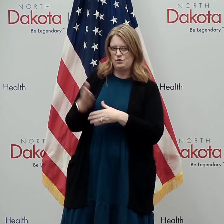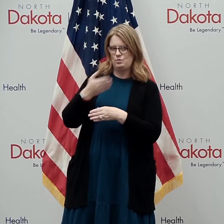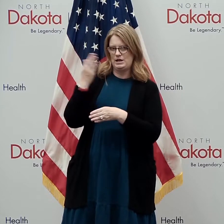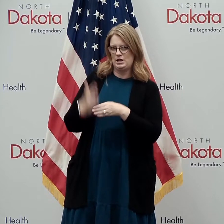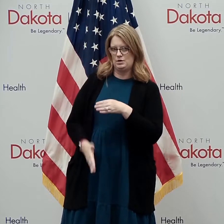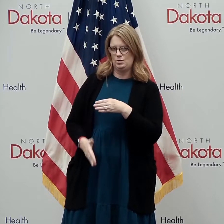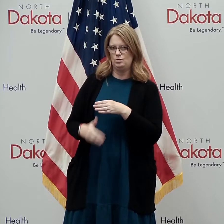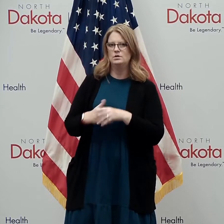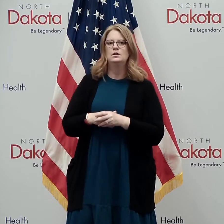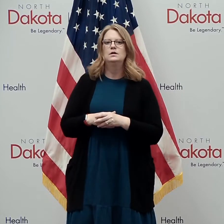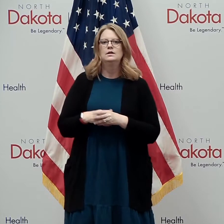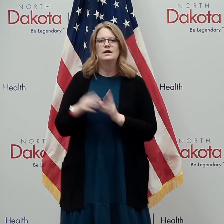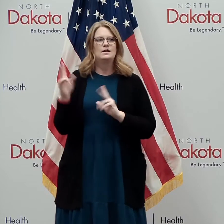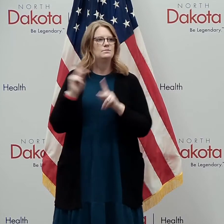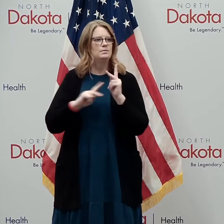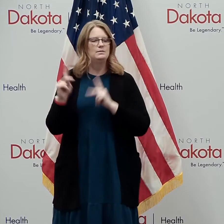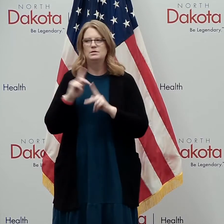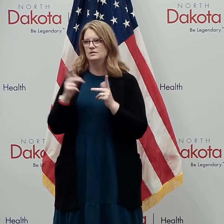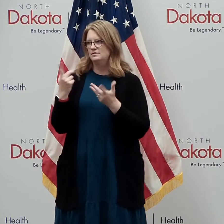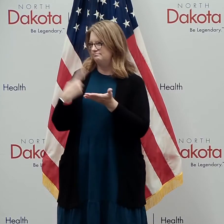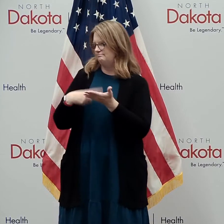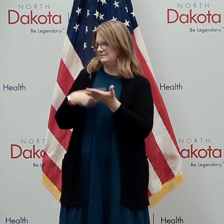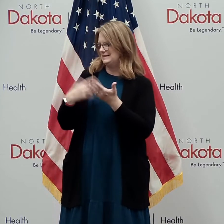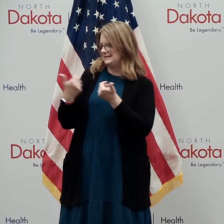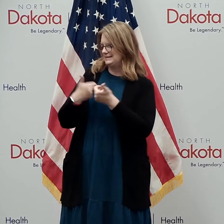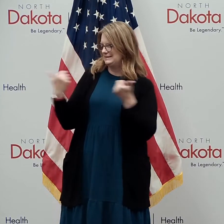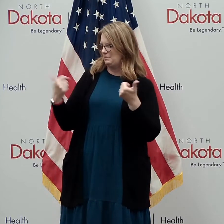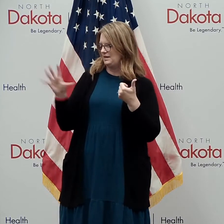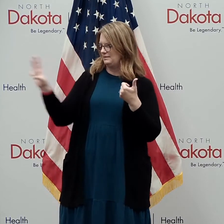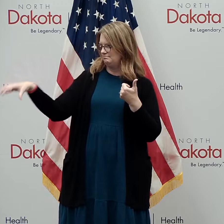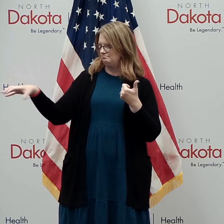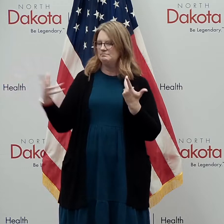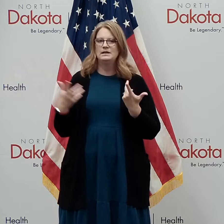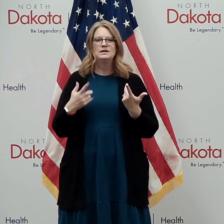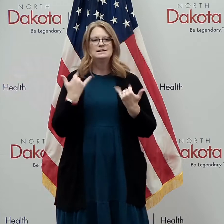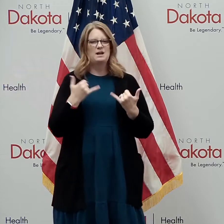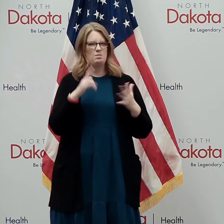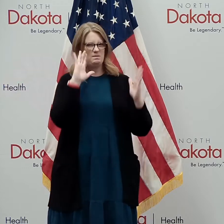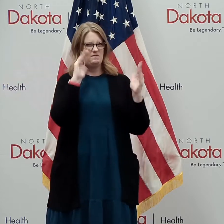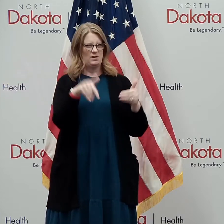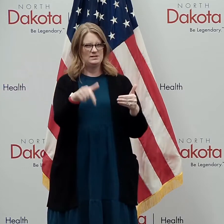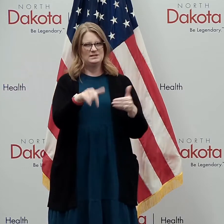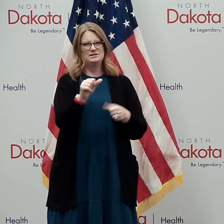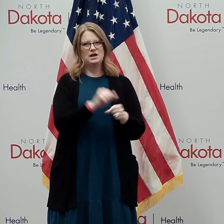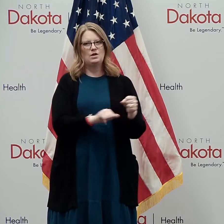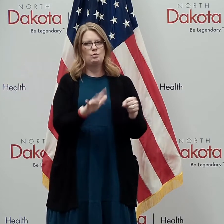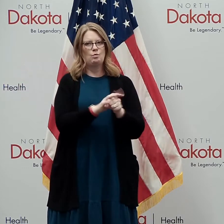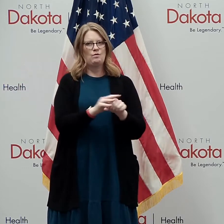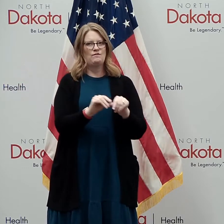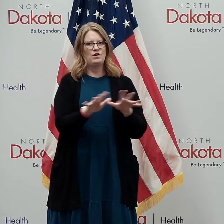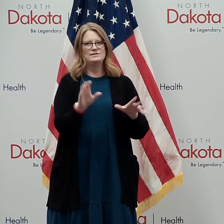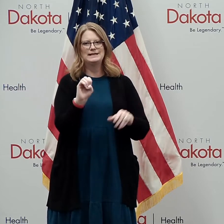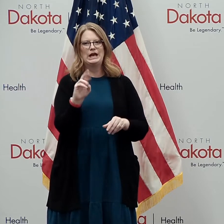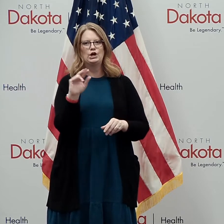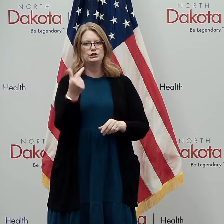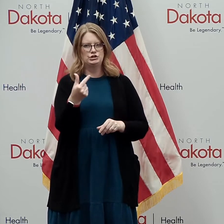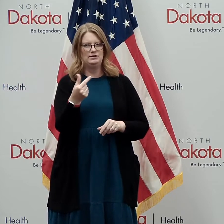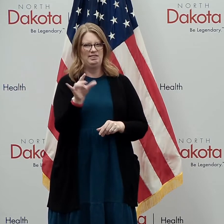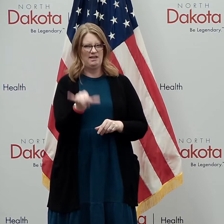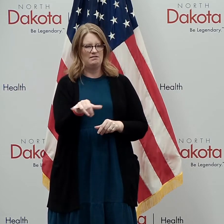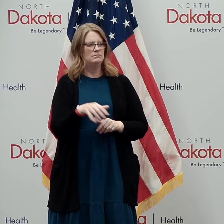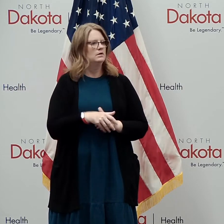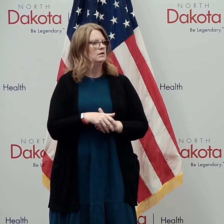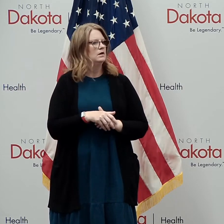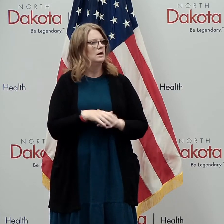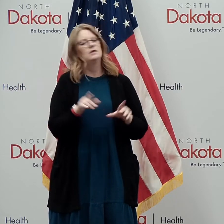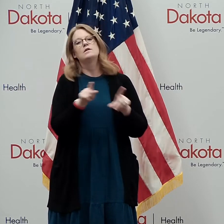remarks, and people can talk to Michelle separately, and we'll stay focused here on this briefing on coronavirus and ERG and